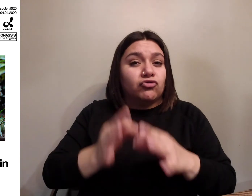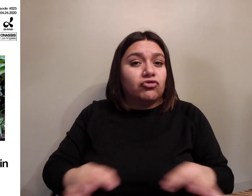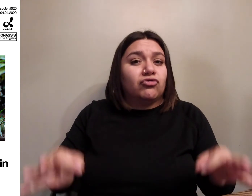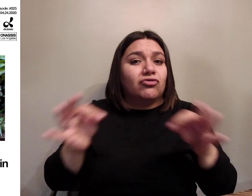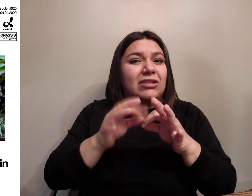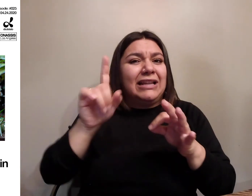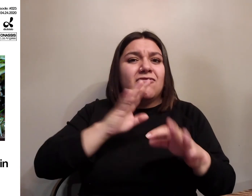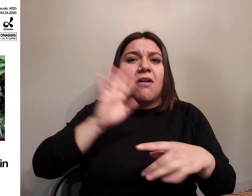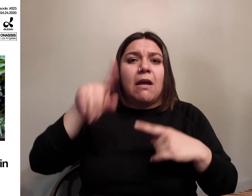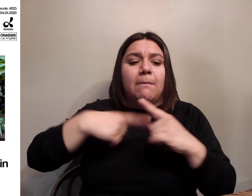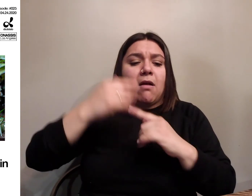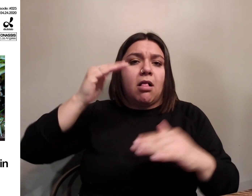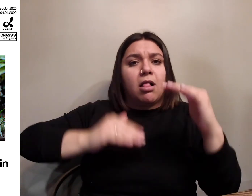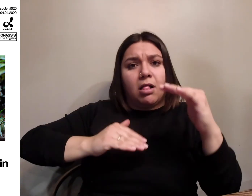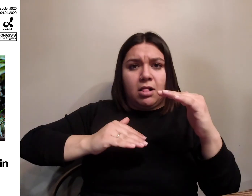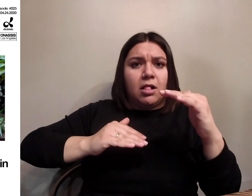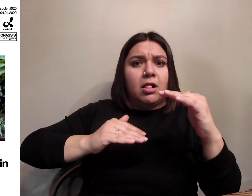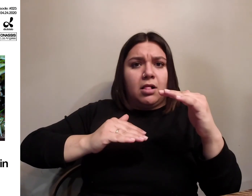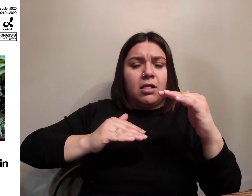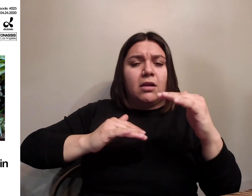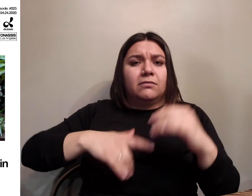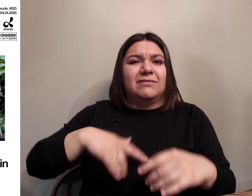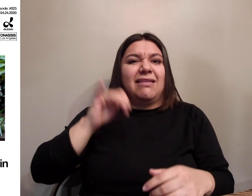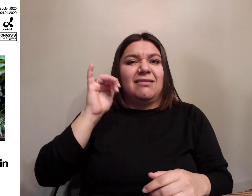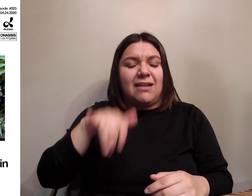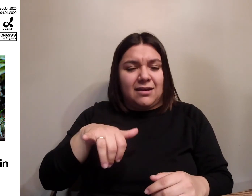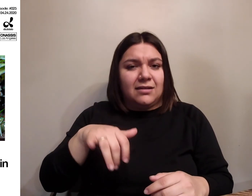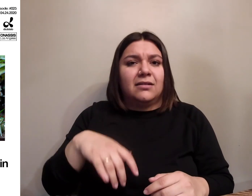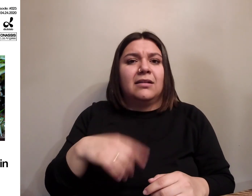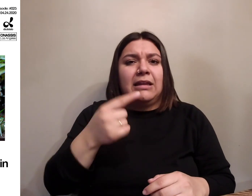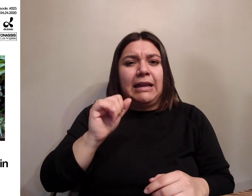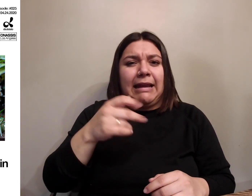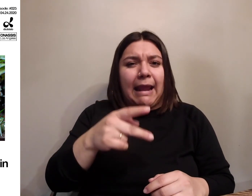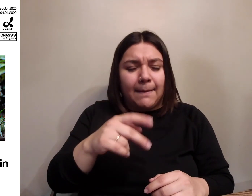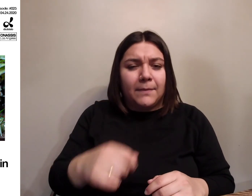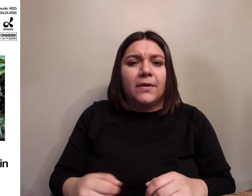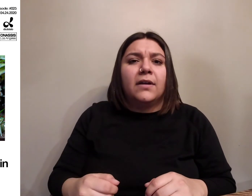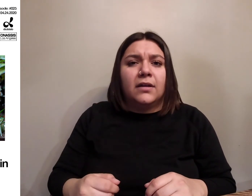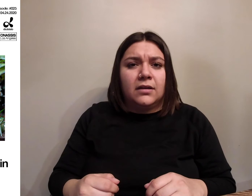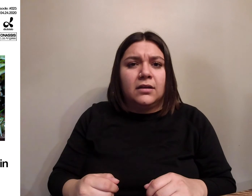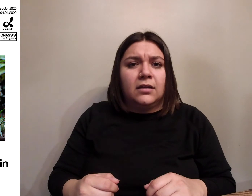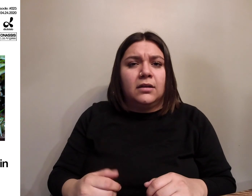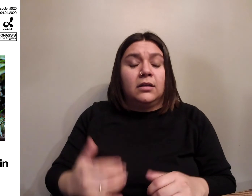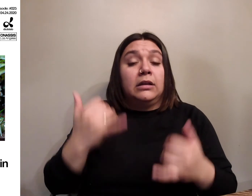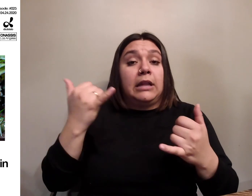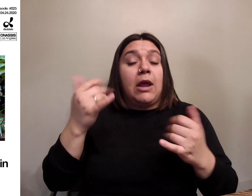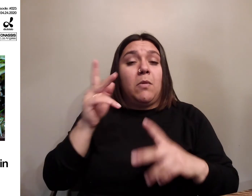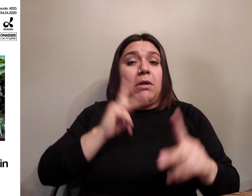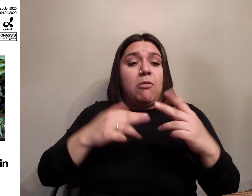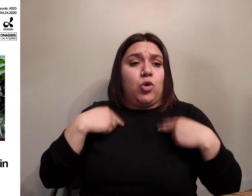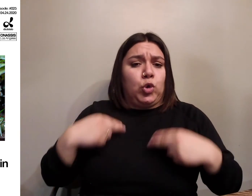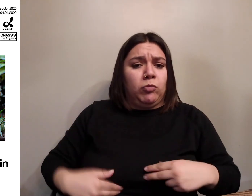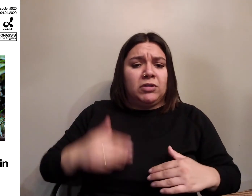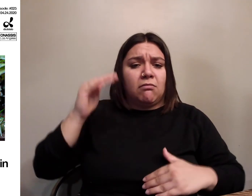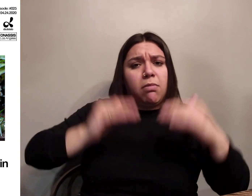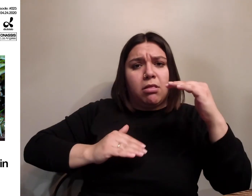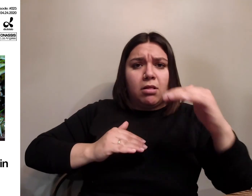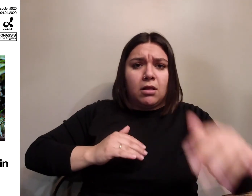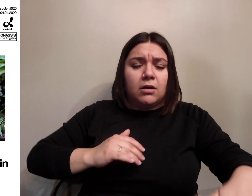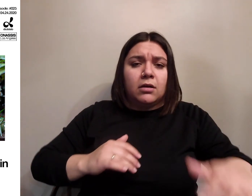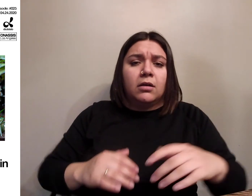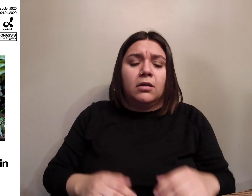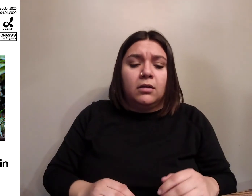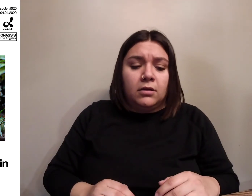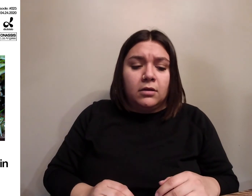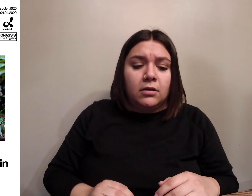change matters will do so in a beneficial way. We hope. Elif, it's